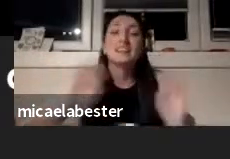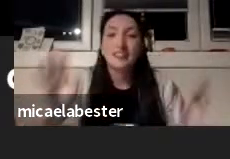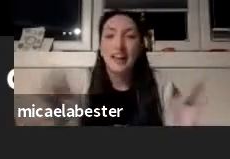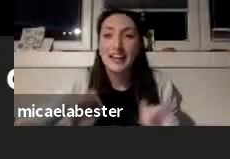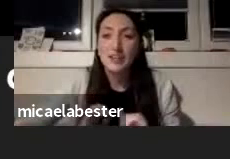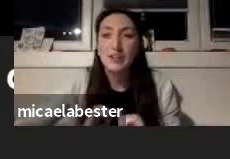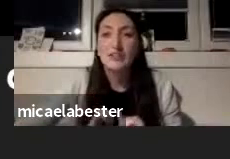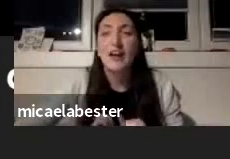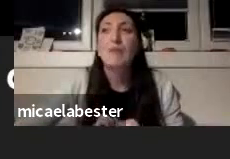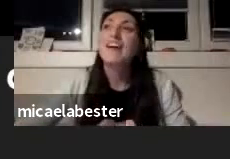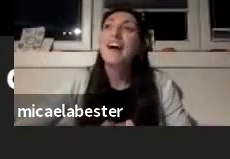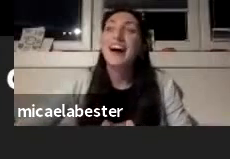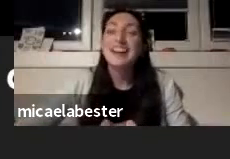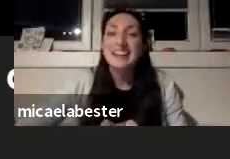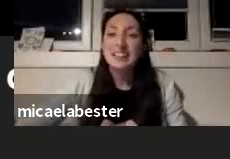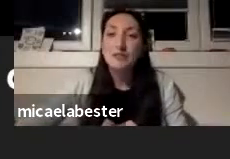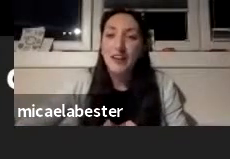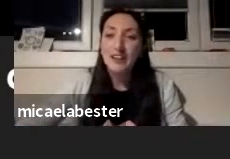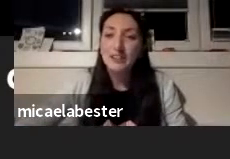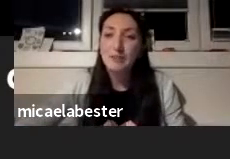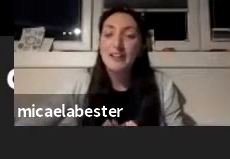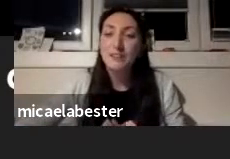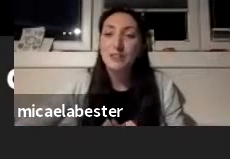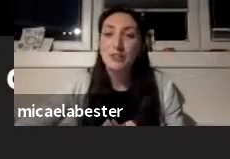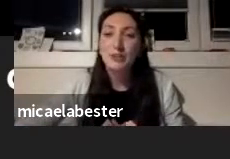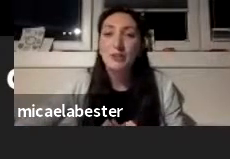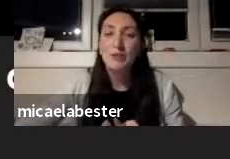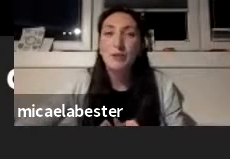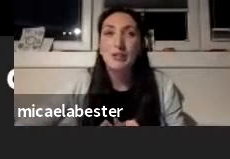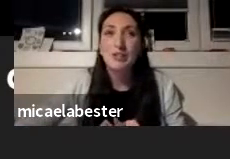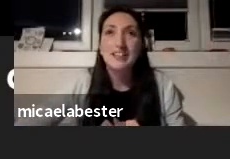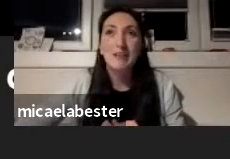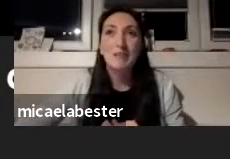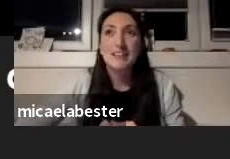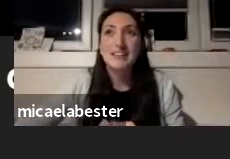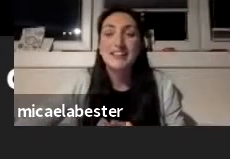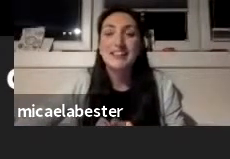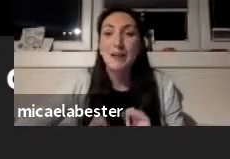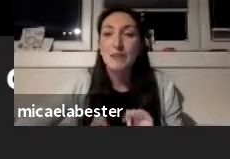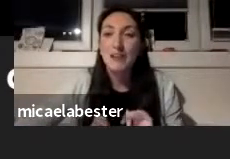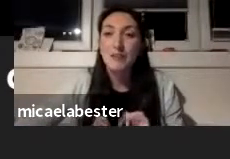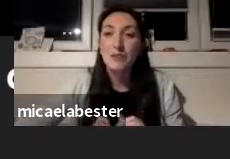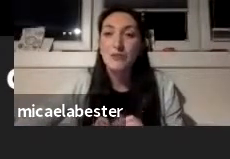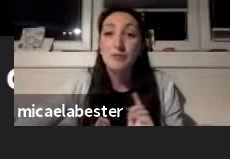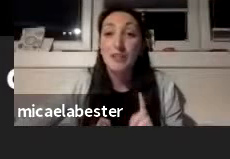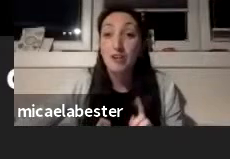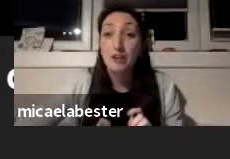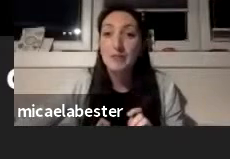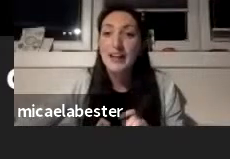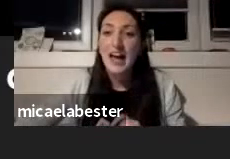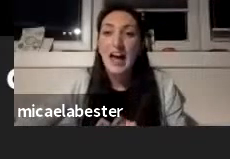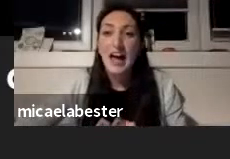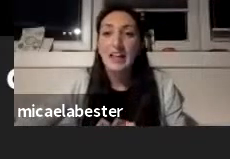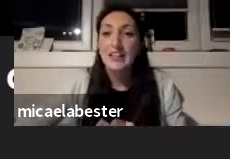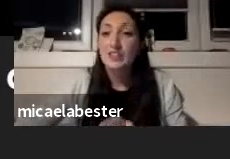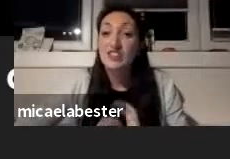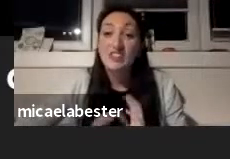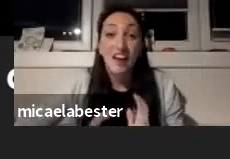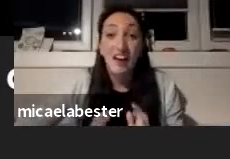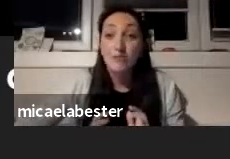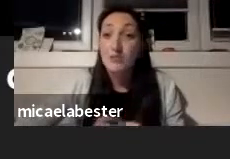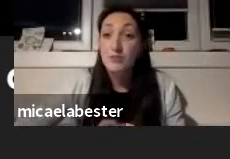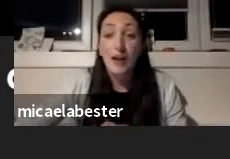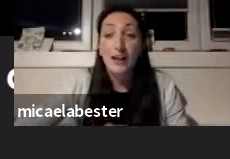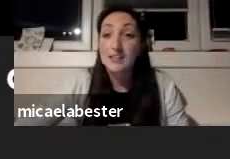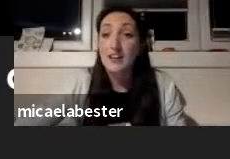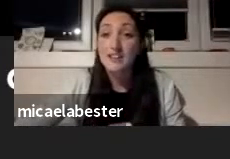actually, anecdote time, I nearly failed my level 2 comprehension exam because the examiner was from Durham and they just